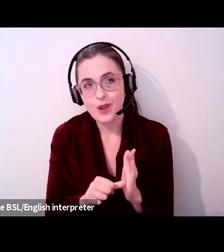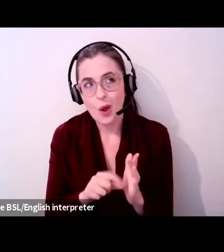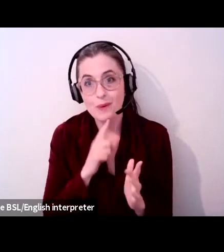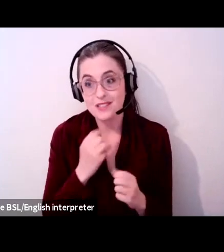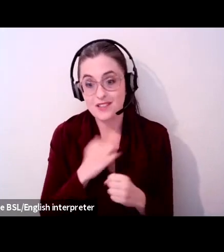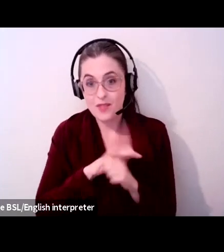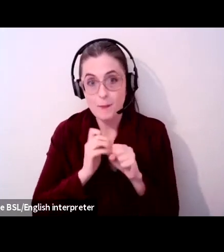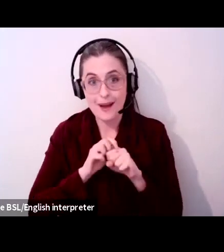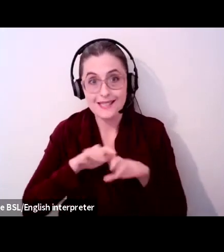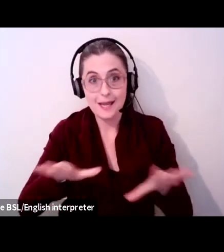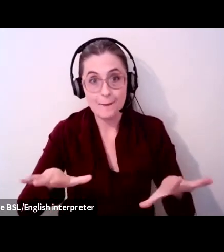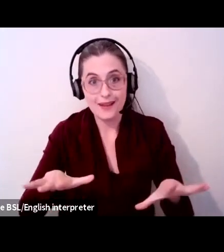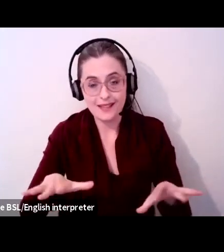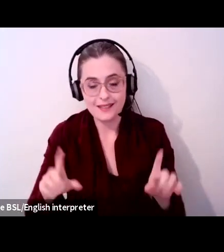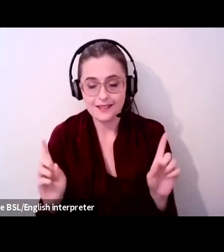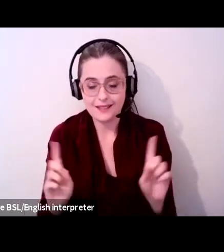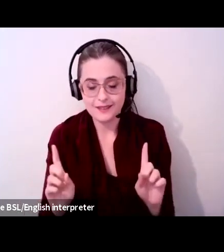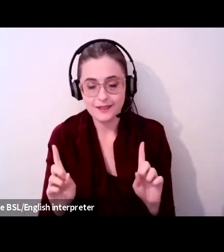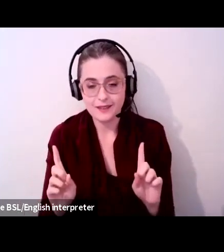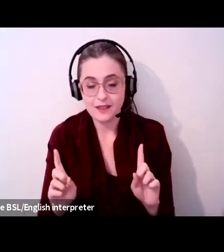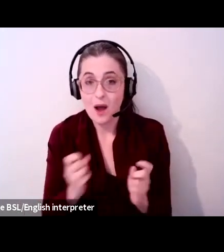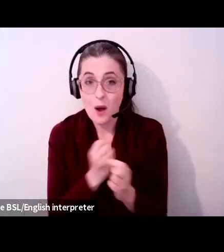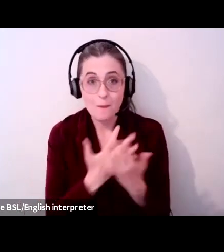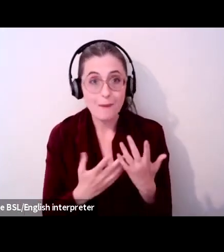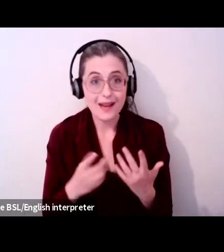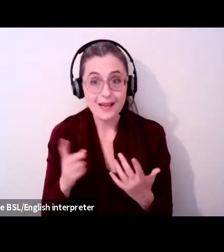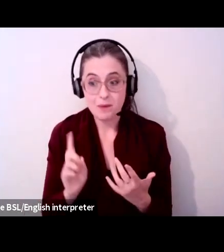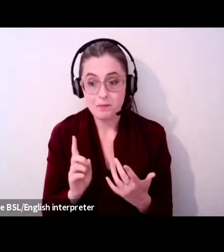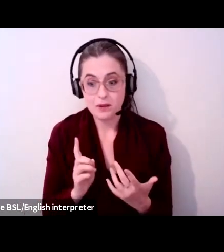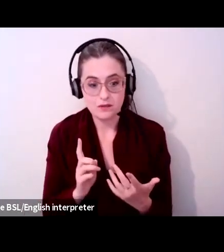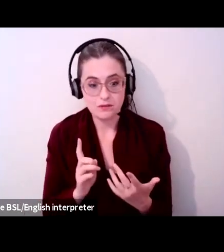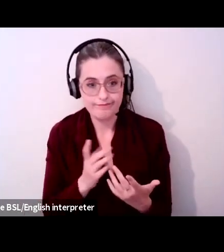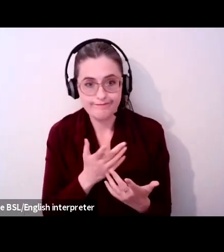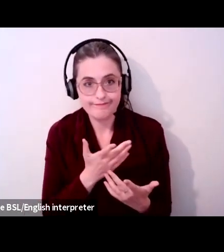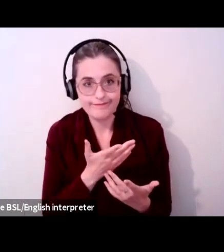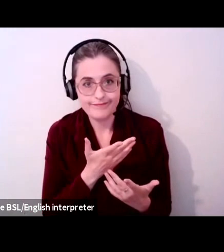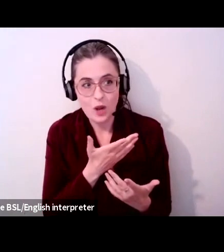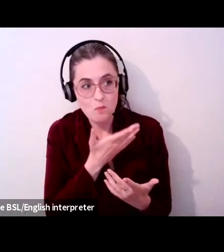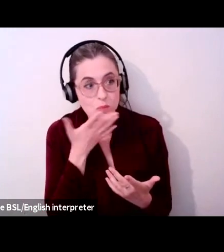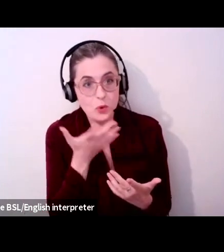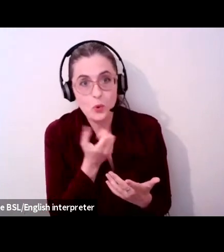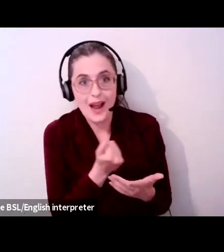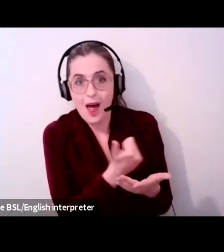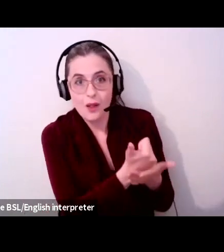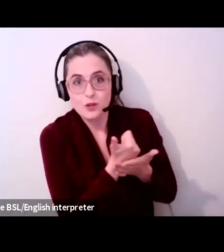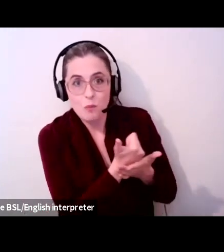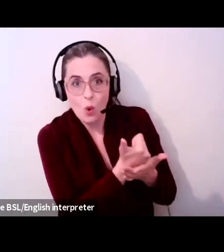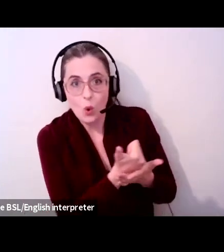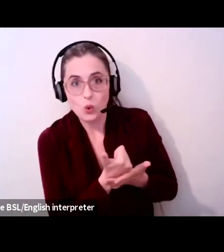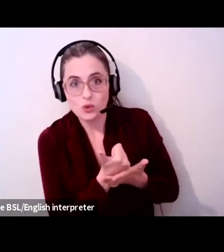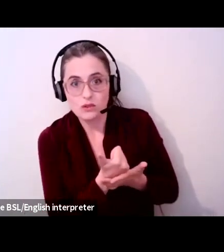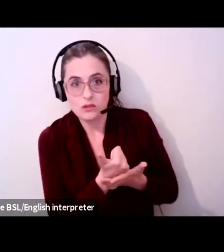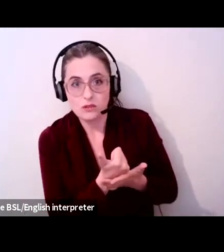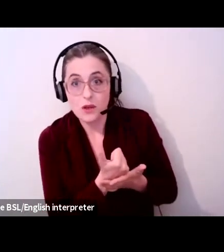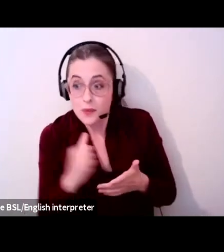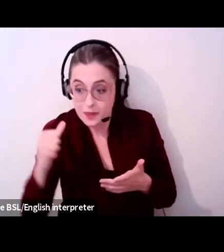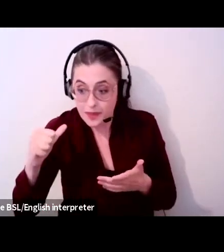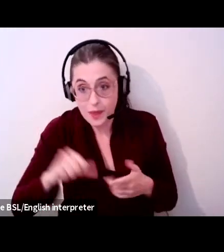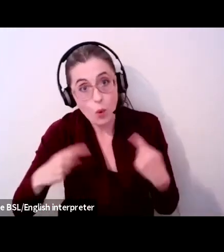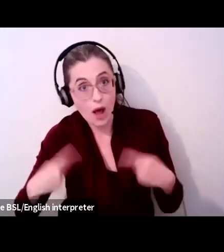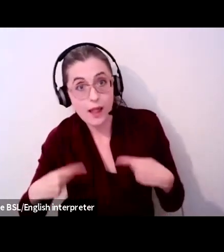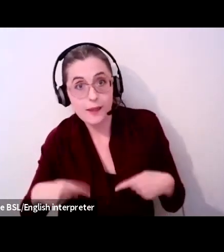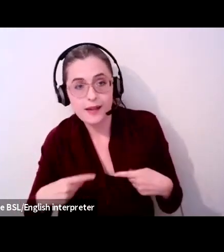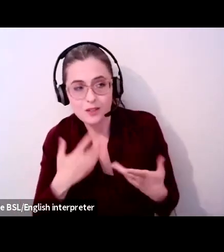pandemic, is that many people did not use a lot of support that they are entitled